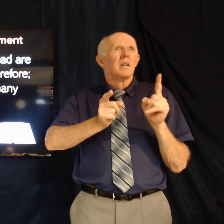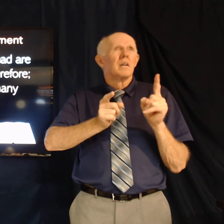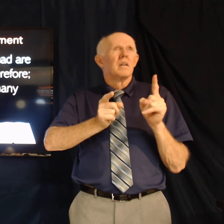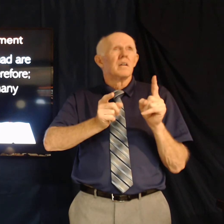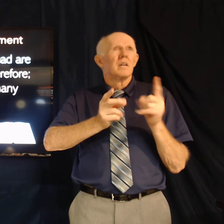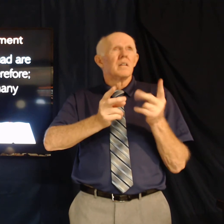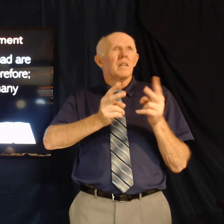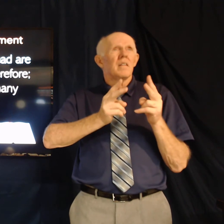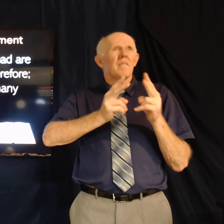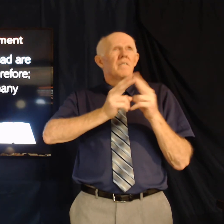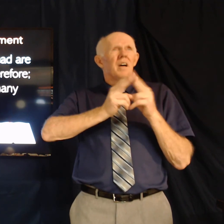Luke 12:7,